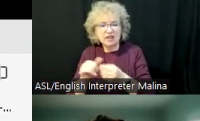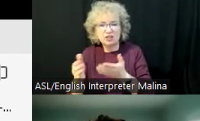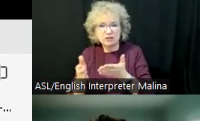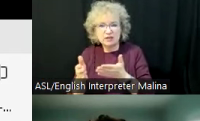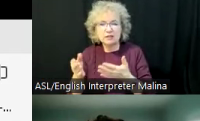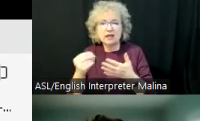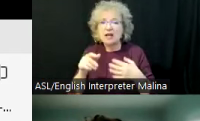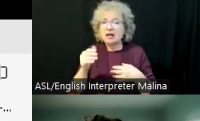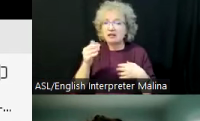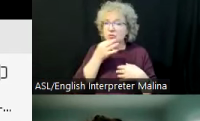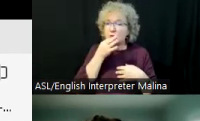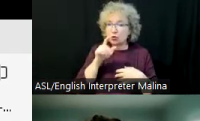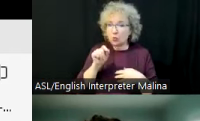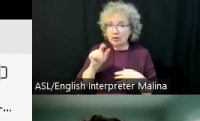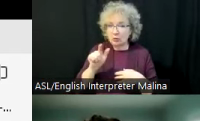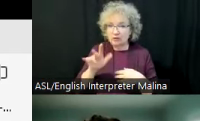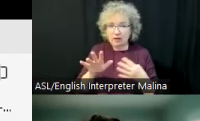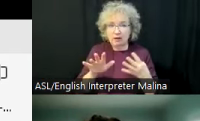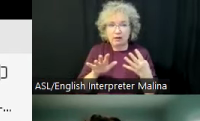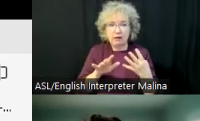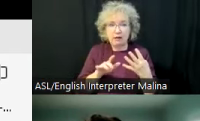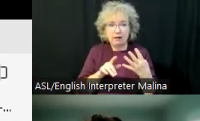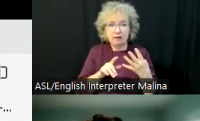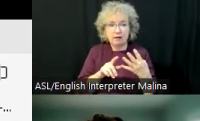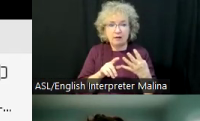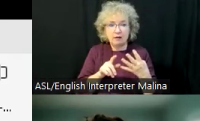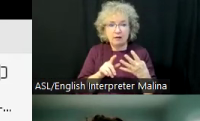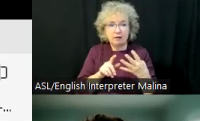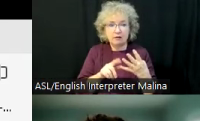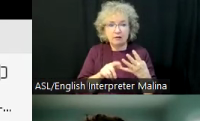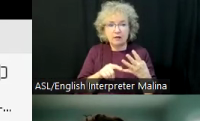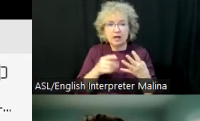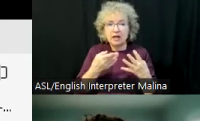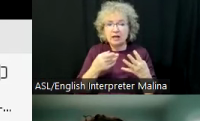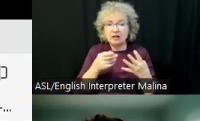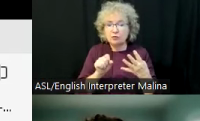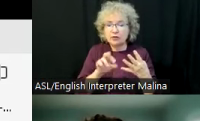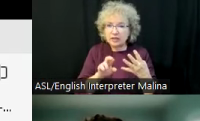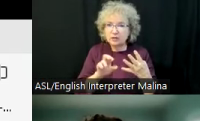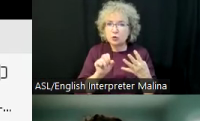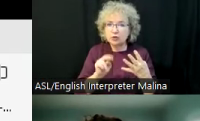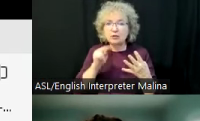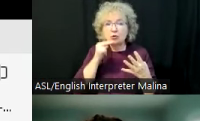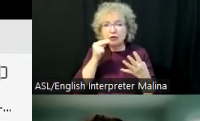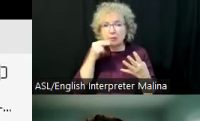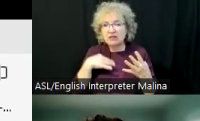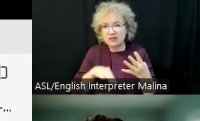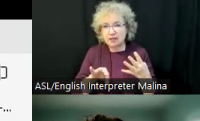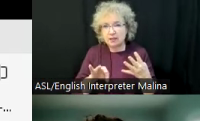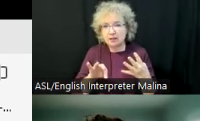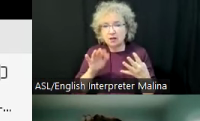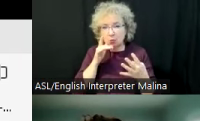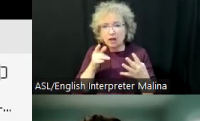2025 will be the health related social needs nutrition benefit as well. So that will start with